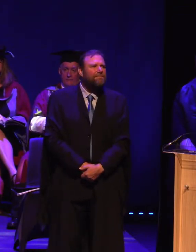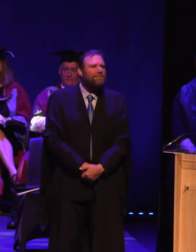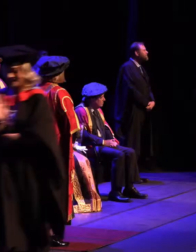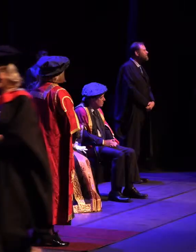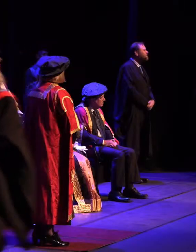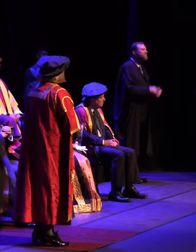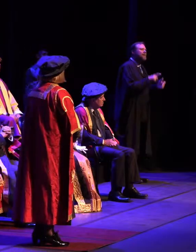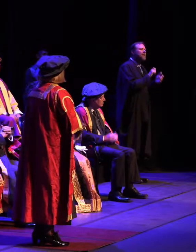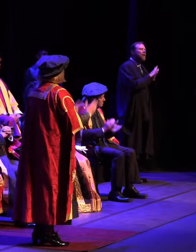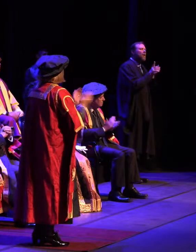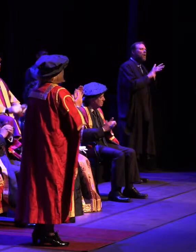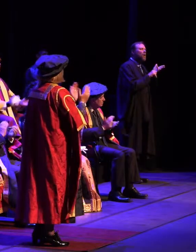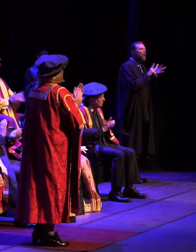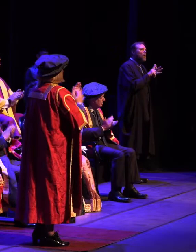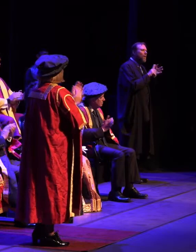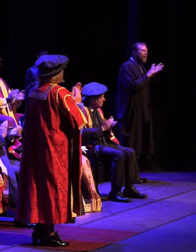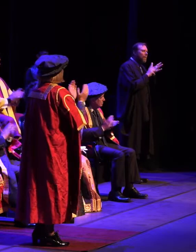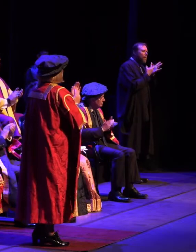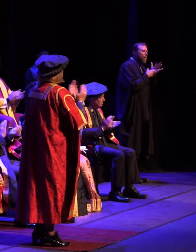Chloe Morgan.